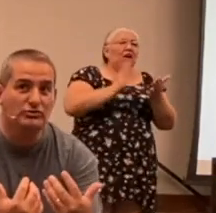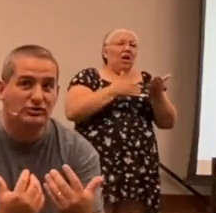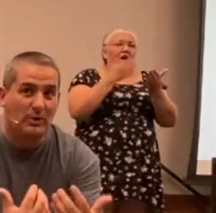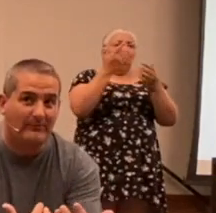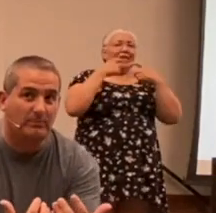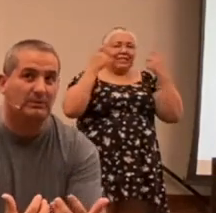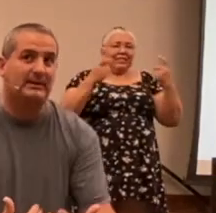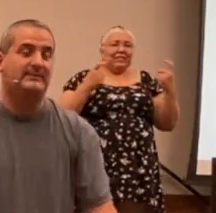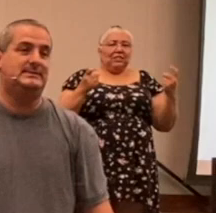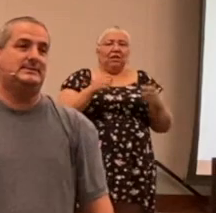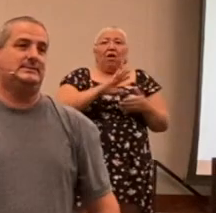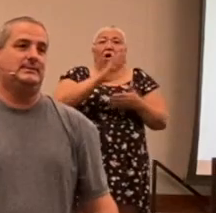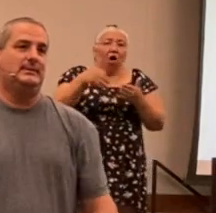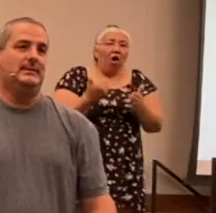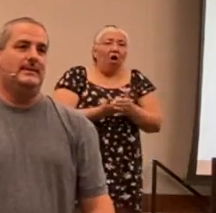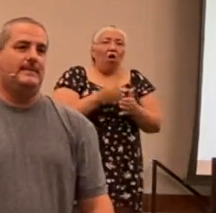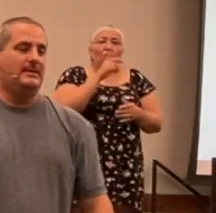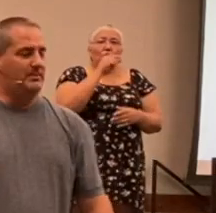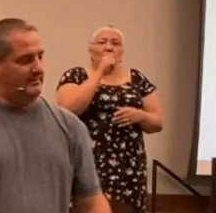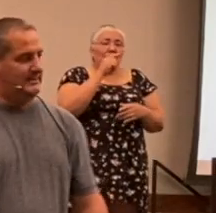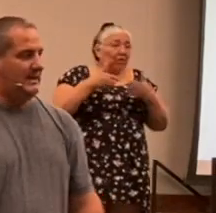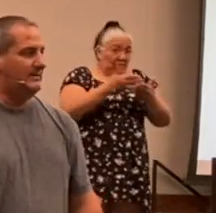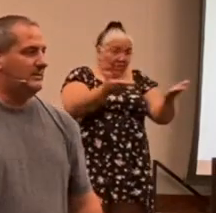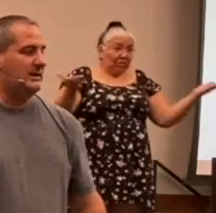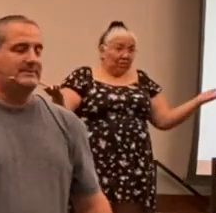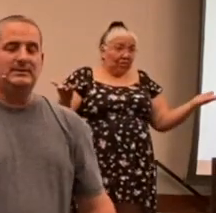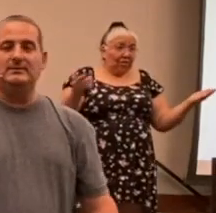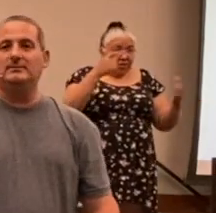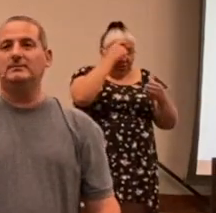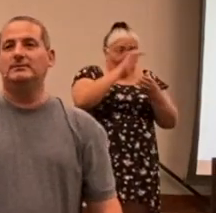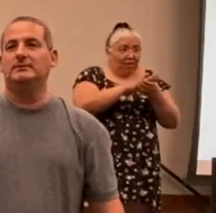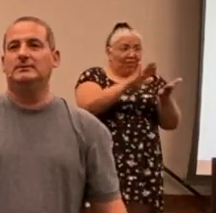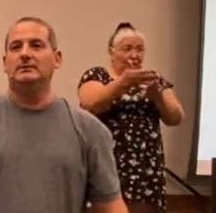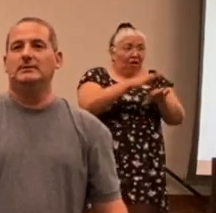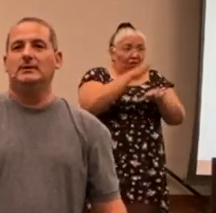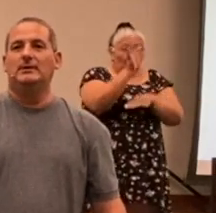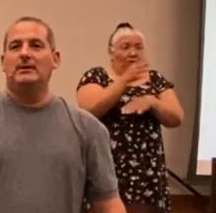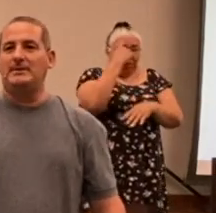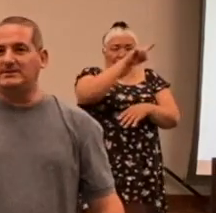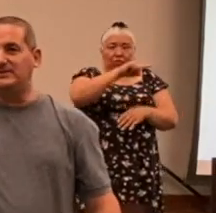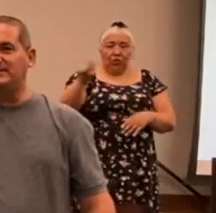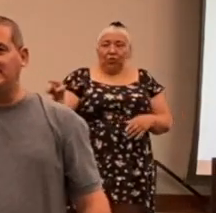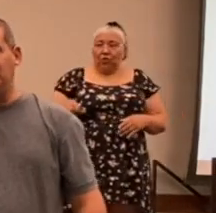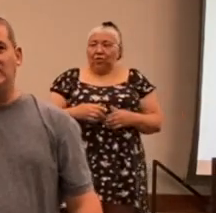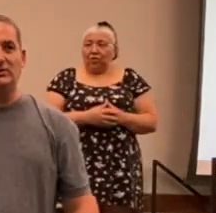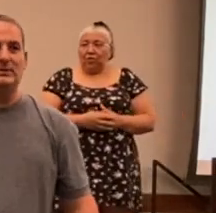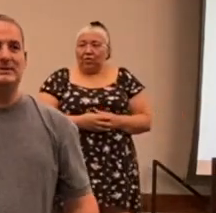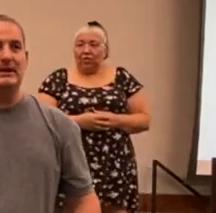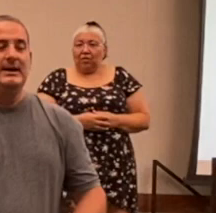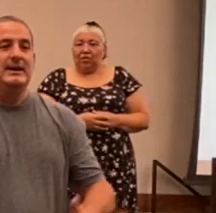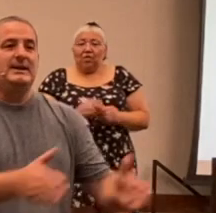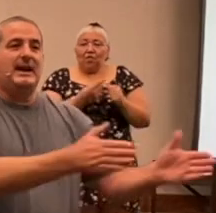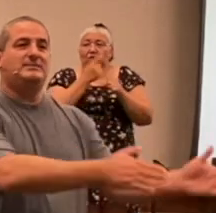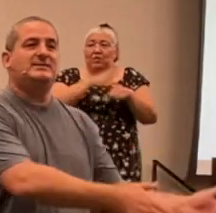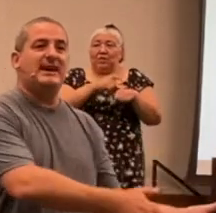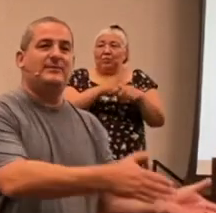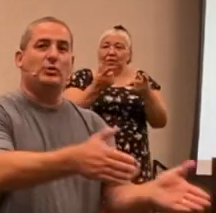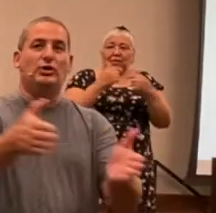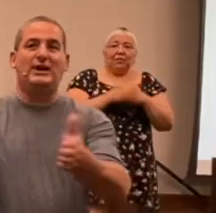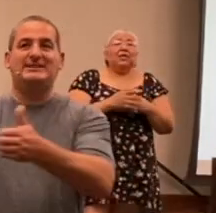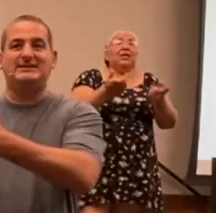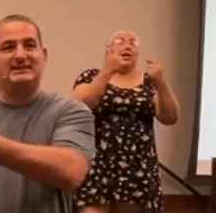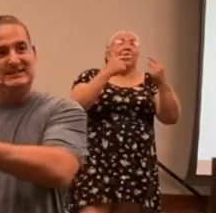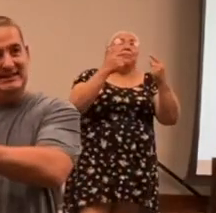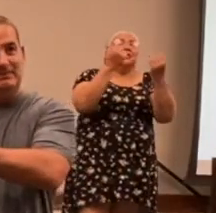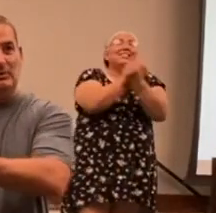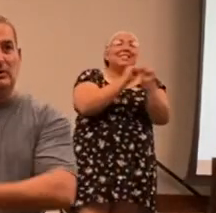the whosoever believes, do you believe he died on the cross for you? Right? Because verse 17, you heard what he said? He came to save the